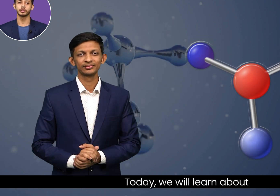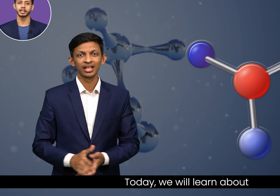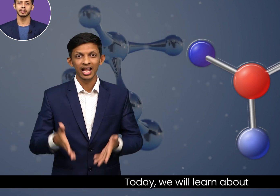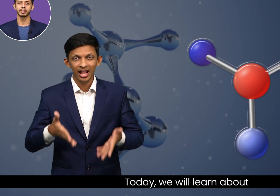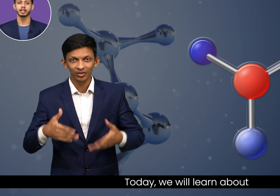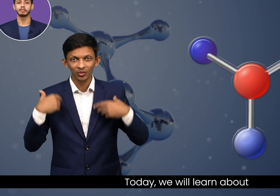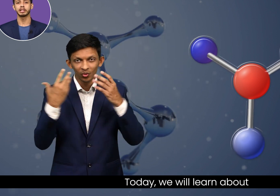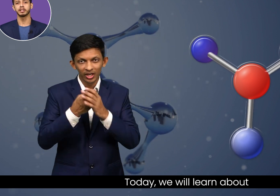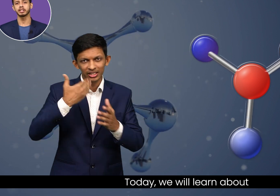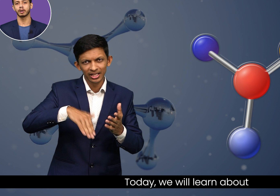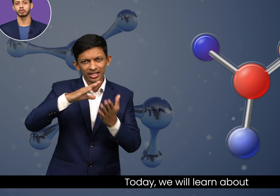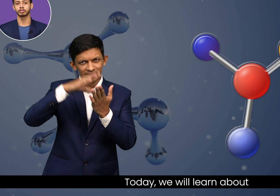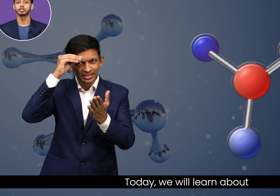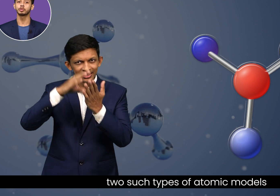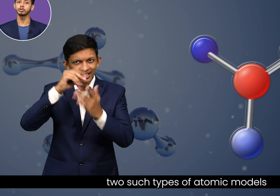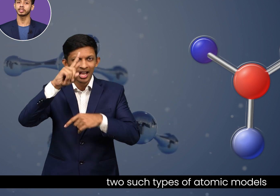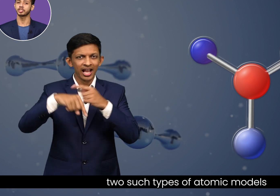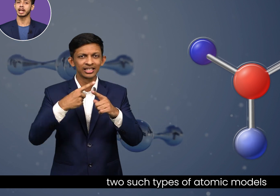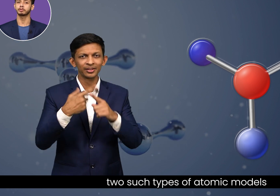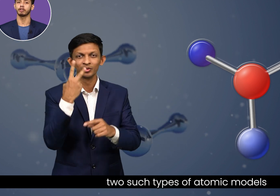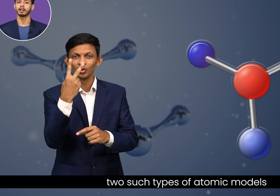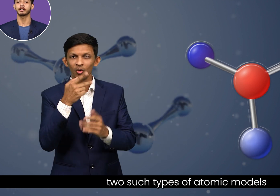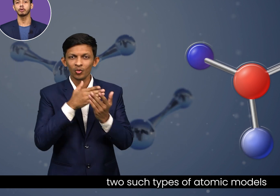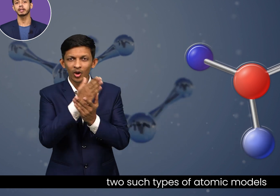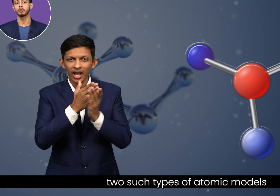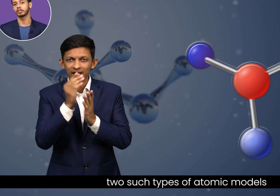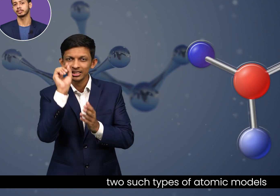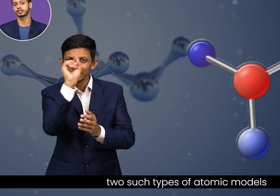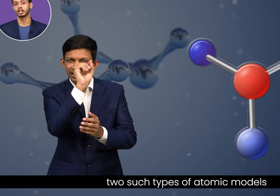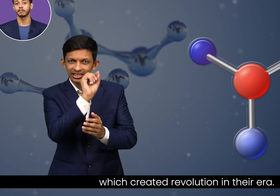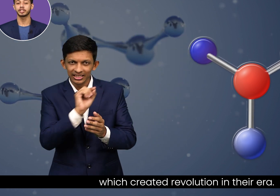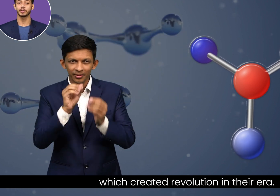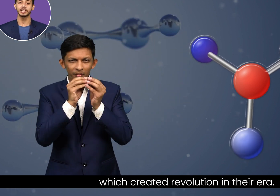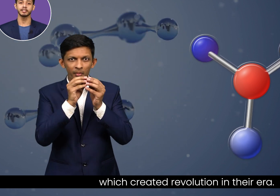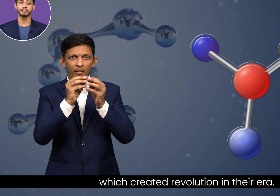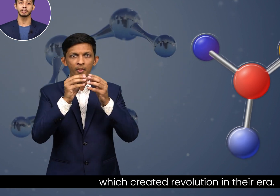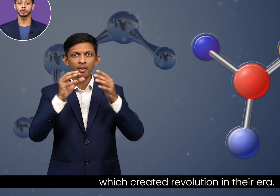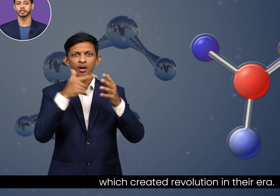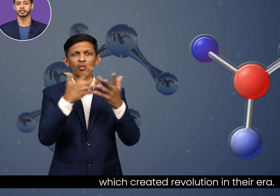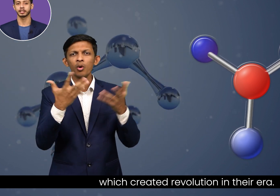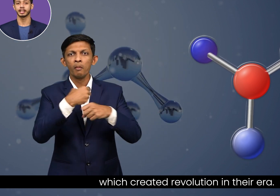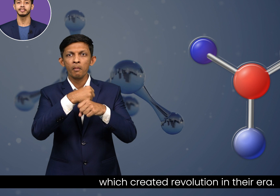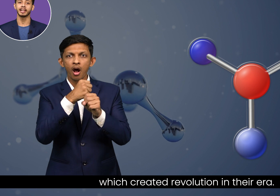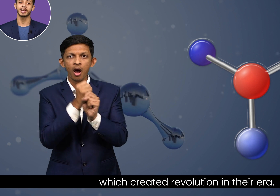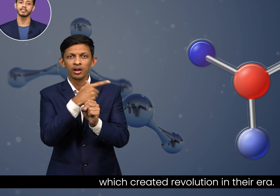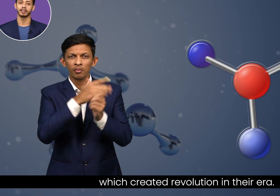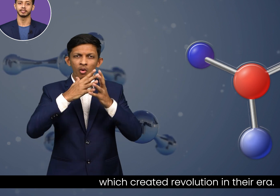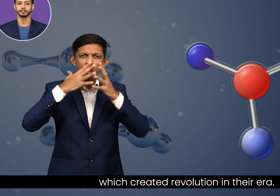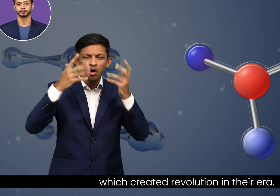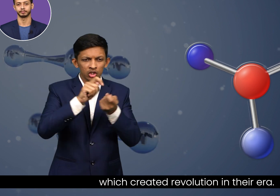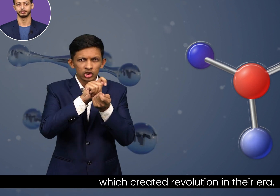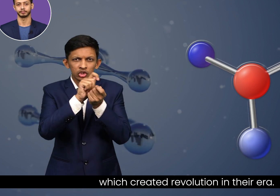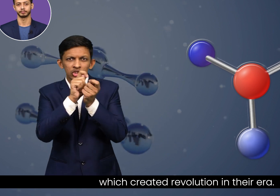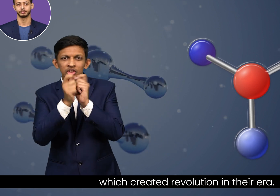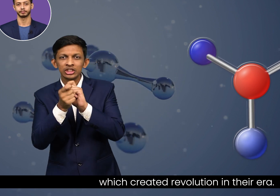Today, we will learn about two such types of atomic models which created revolution in their era.